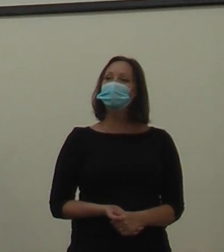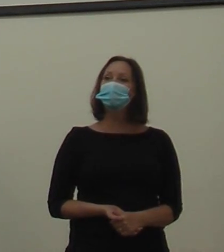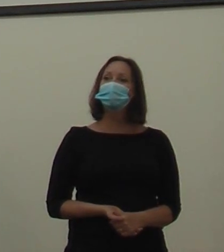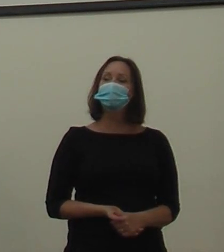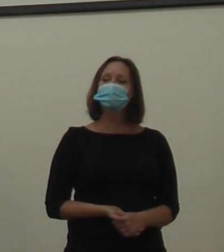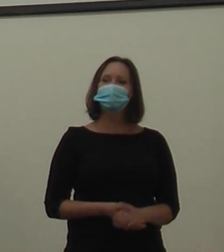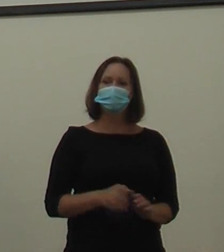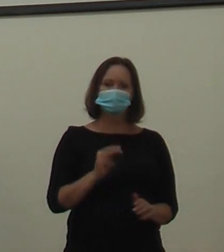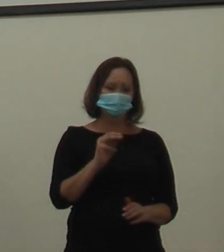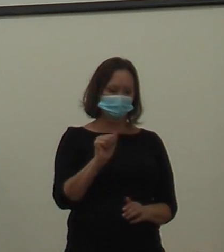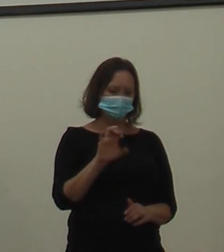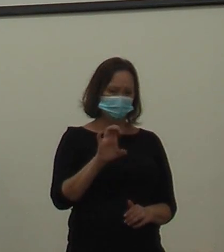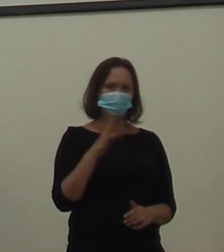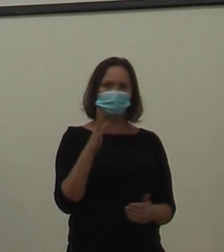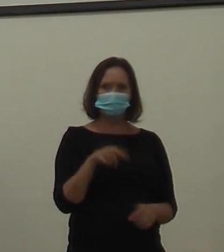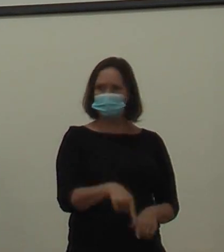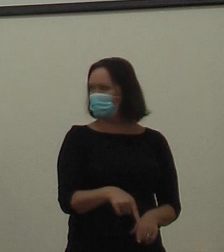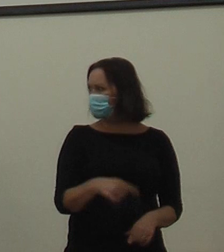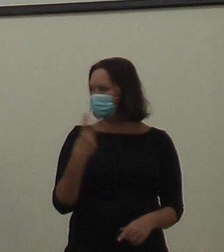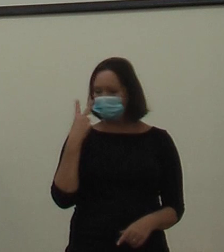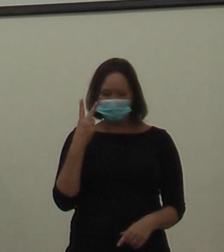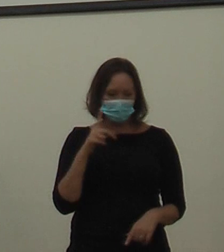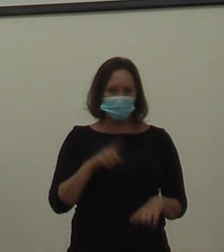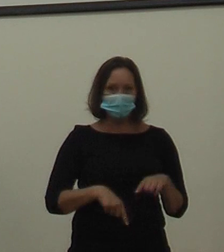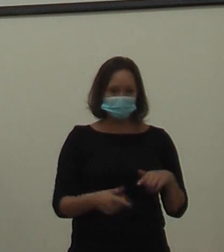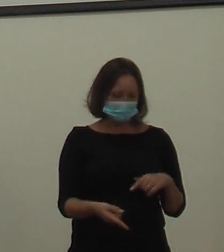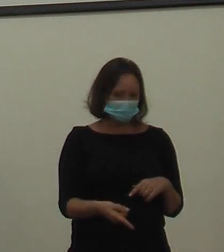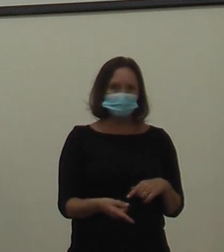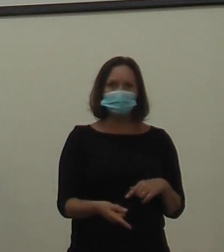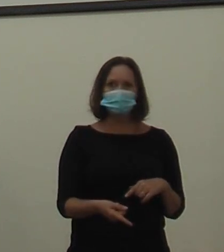Mac, I'm trying to turn my screen on.